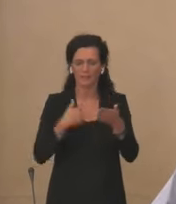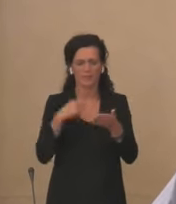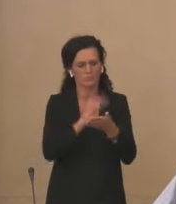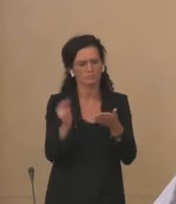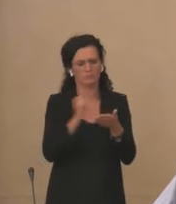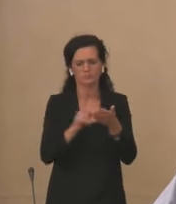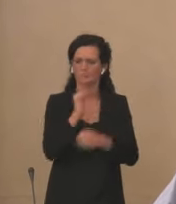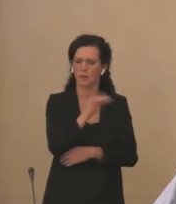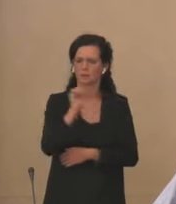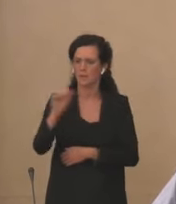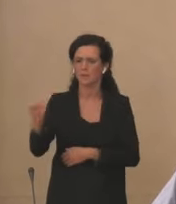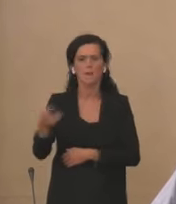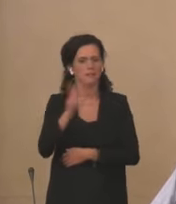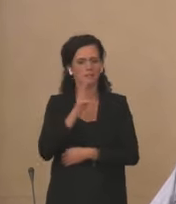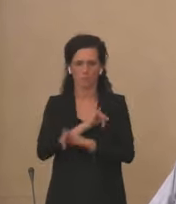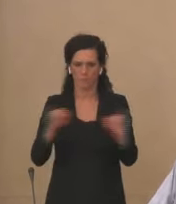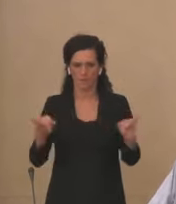1990, I think the next slide, please.